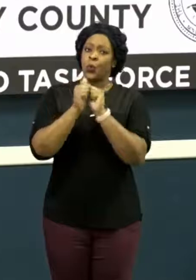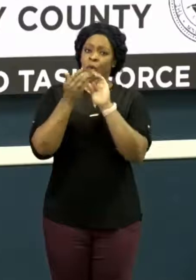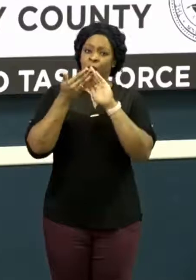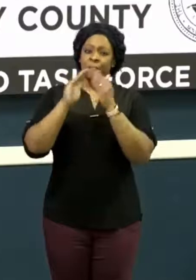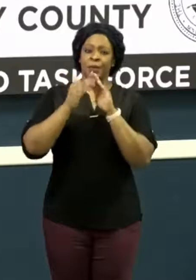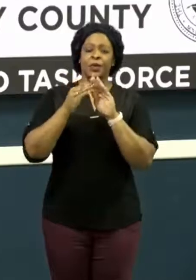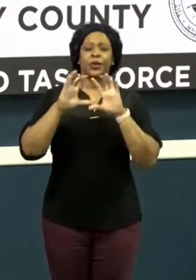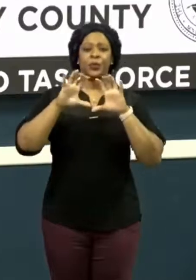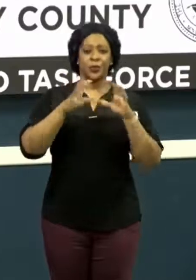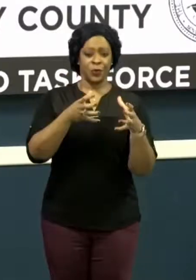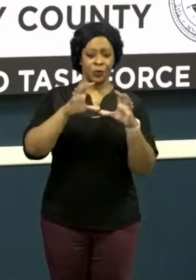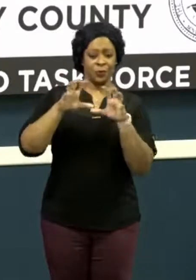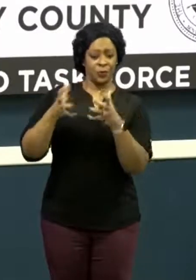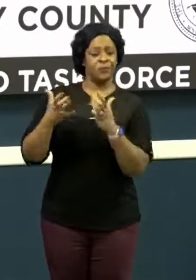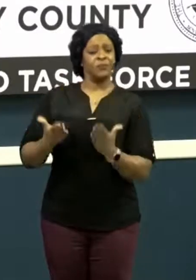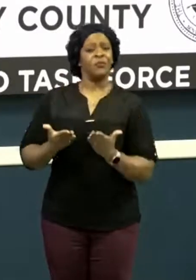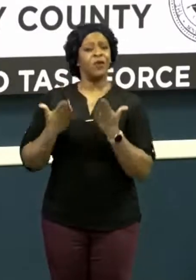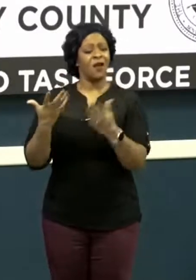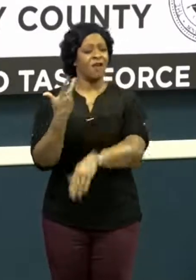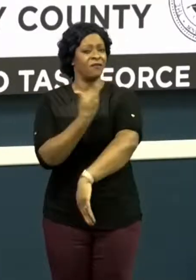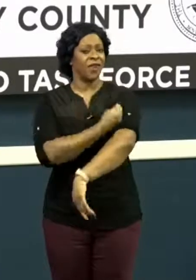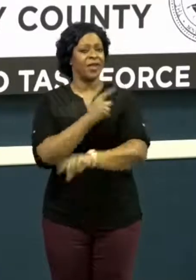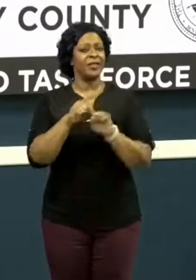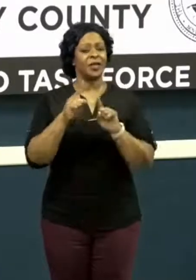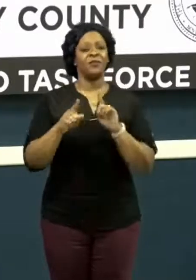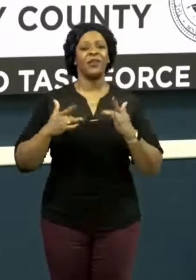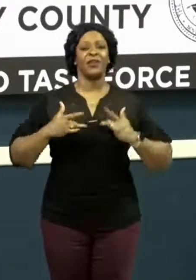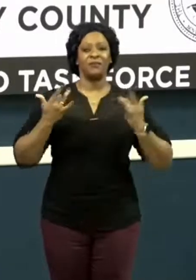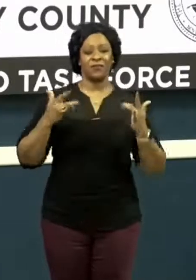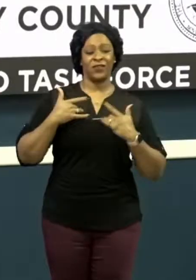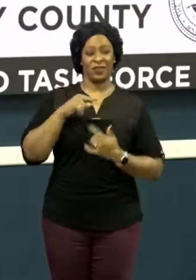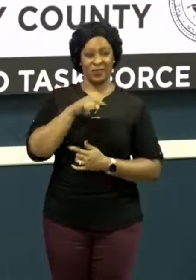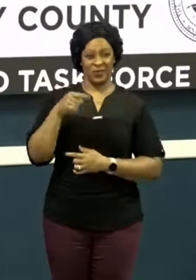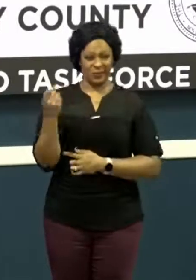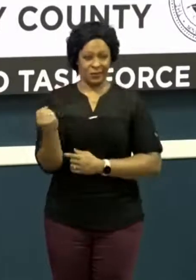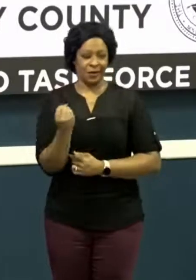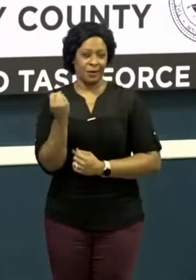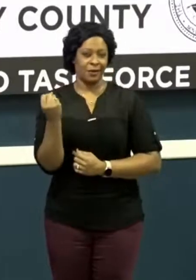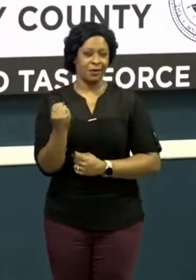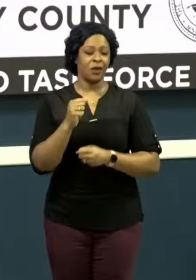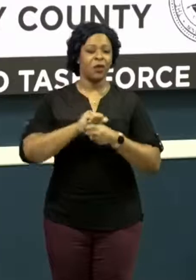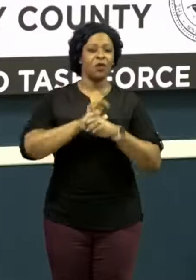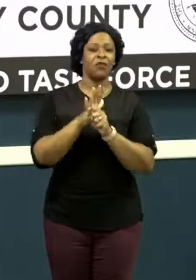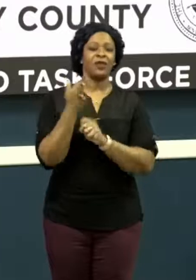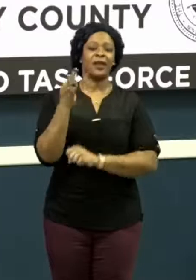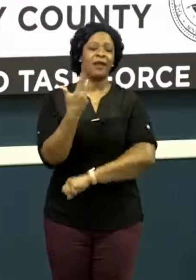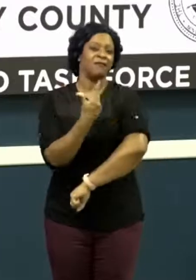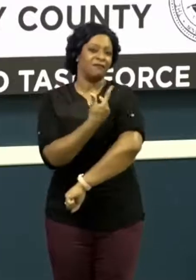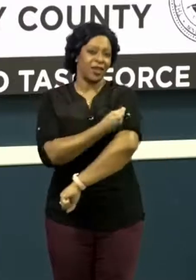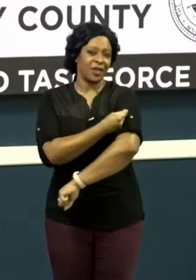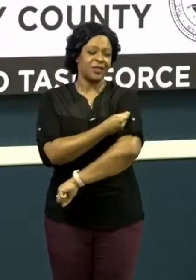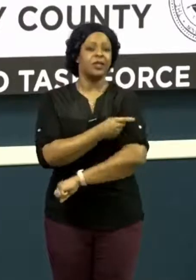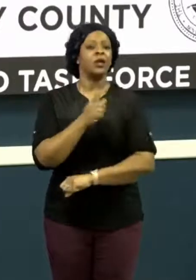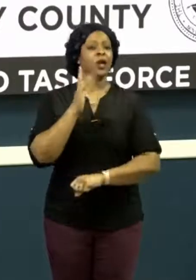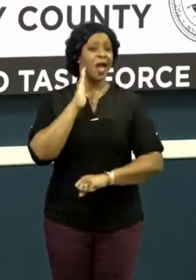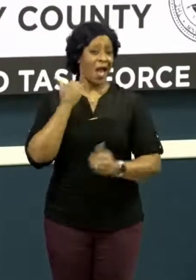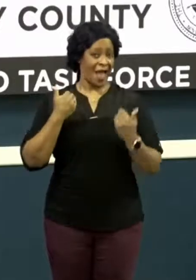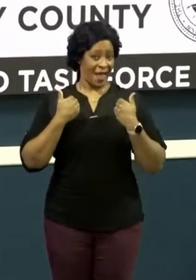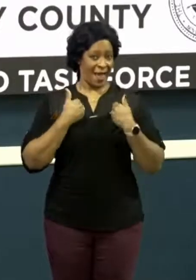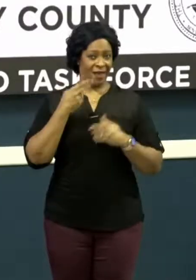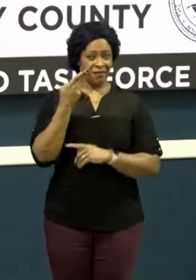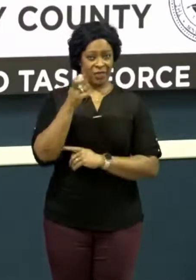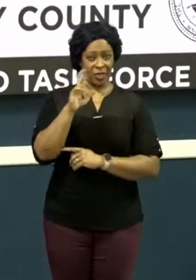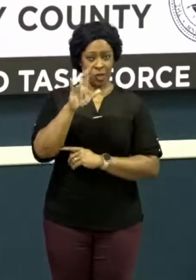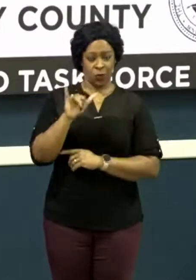community groups to offer vaccinations at community events this Saturday. COVID-19 vaccinations will be available at